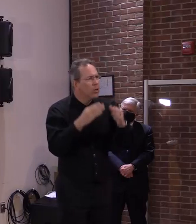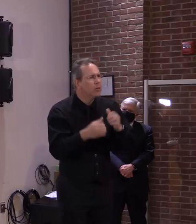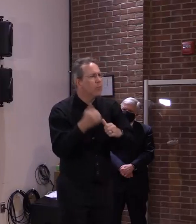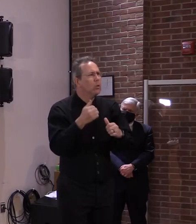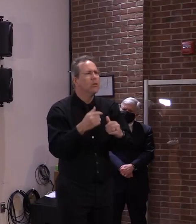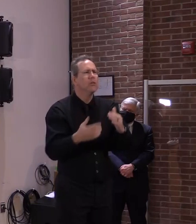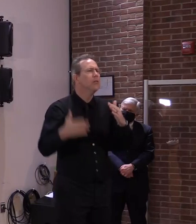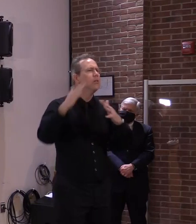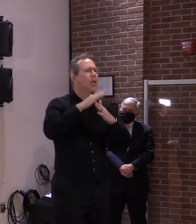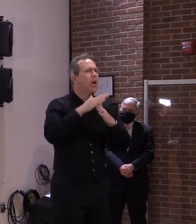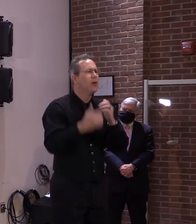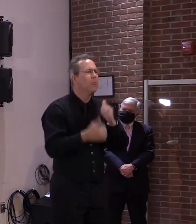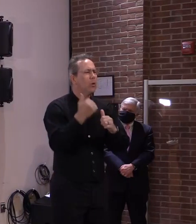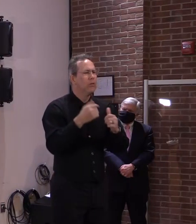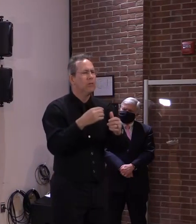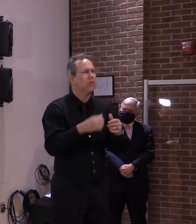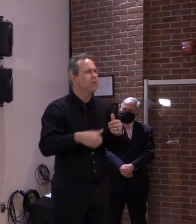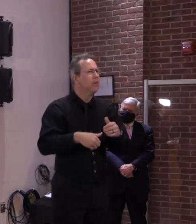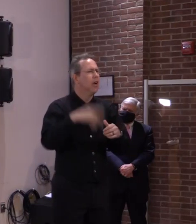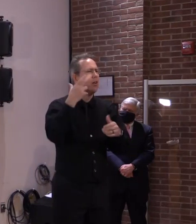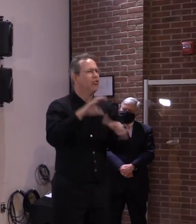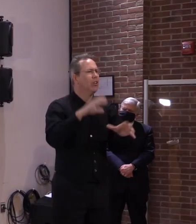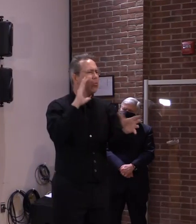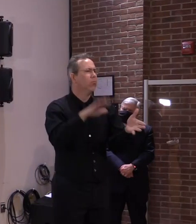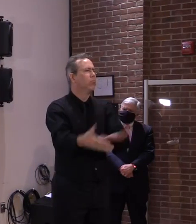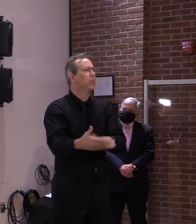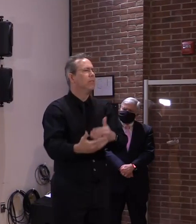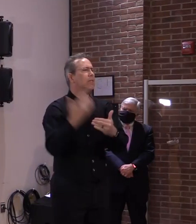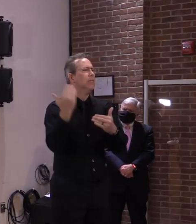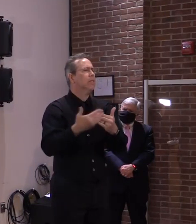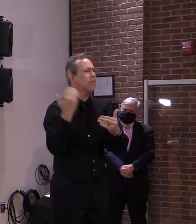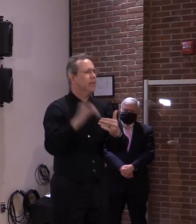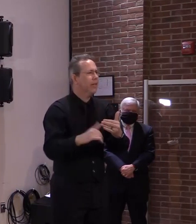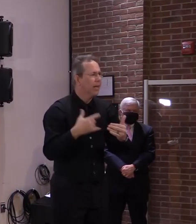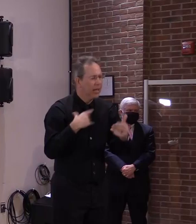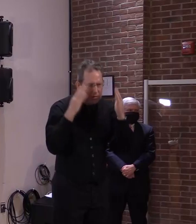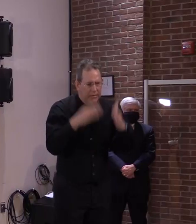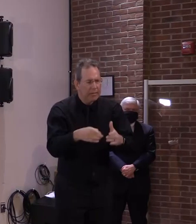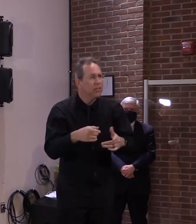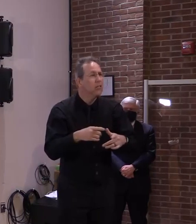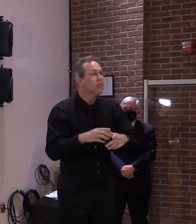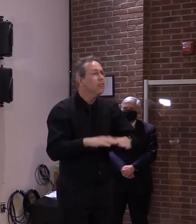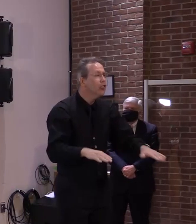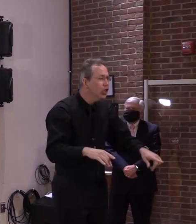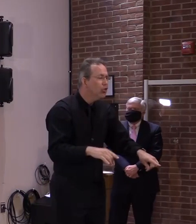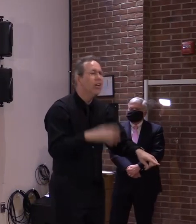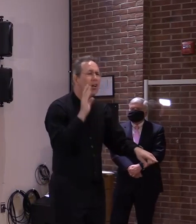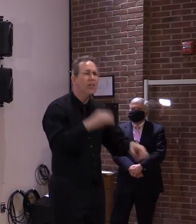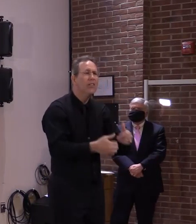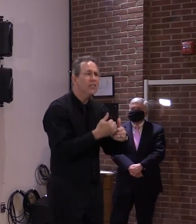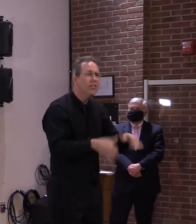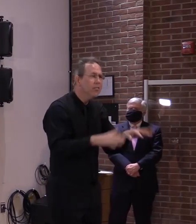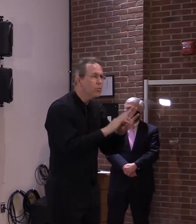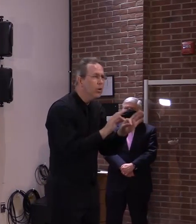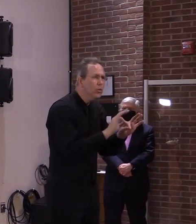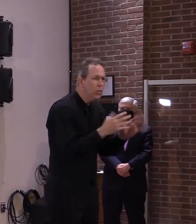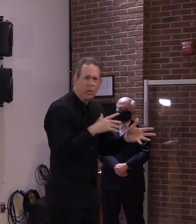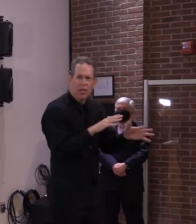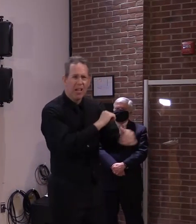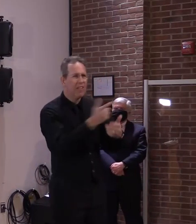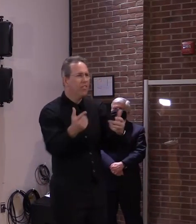unfortunately, rise to that level at that point in time. With the increased amount of supply, we felt that it was